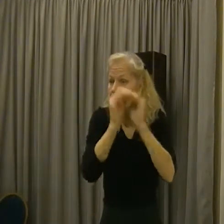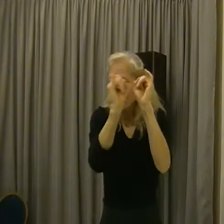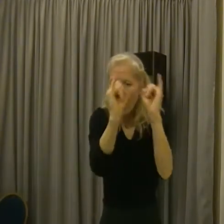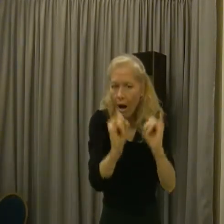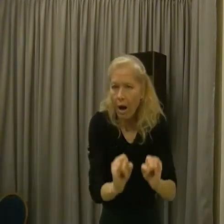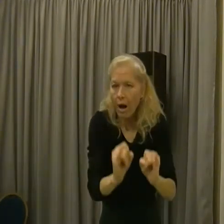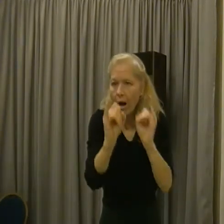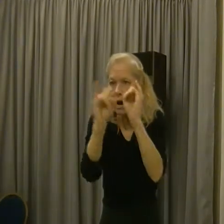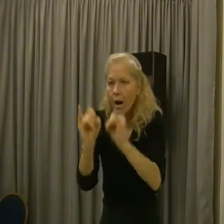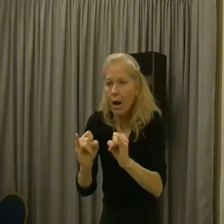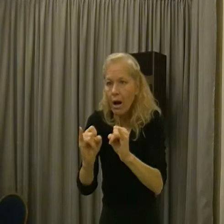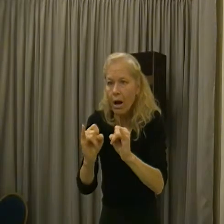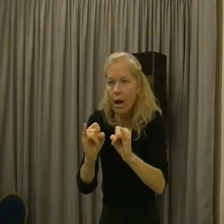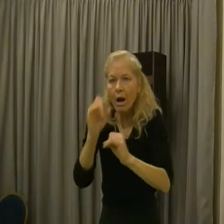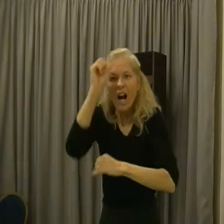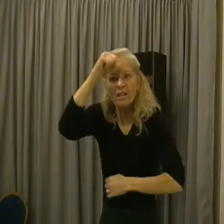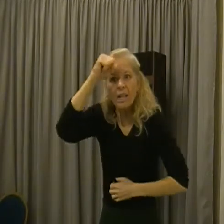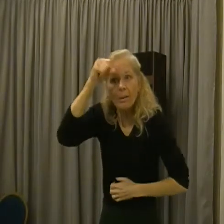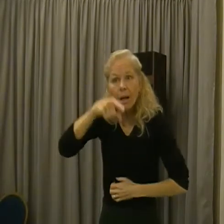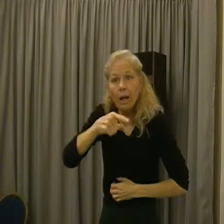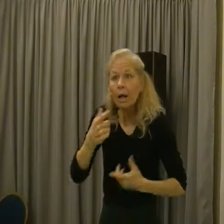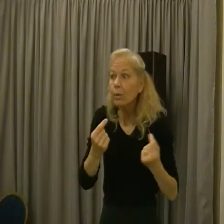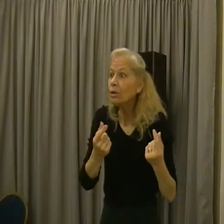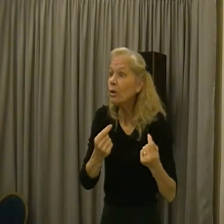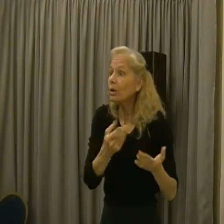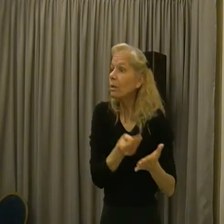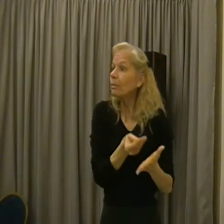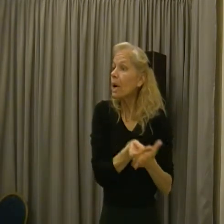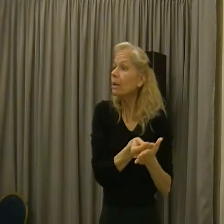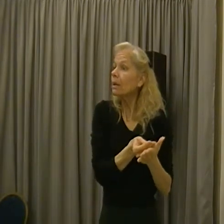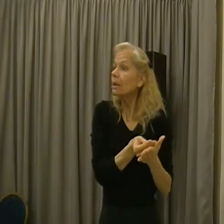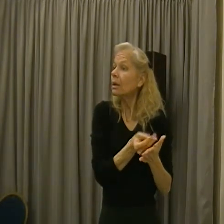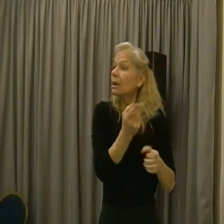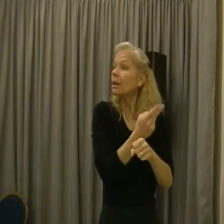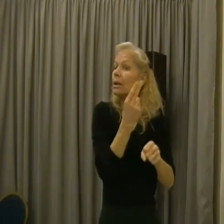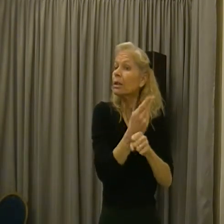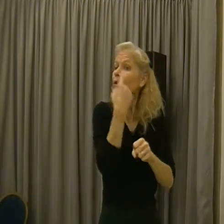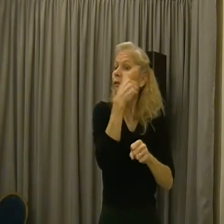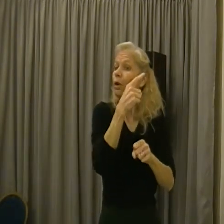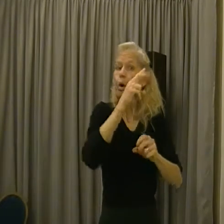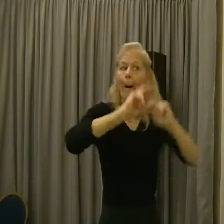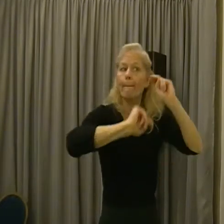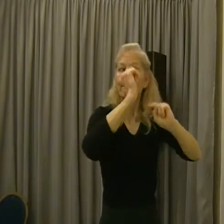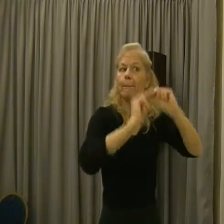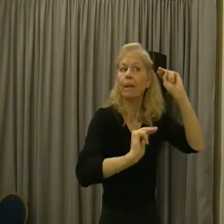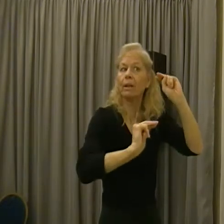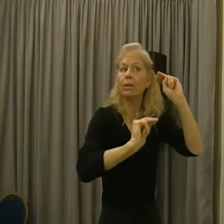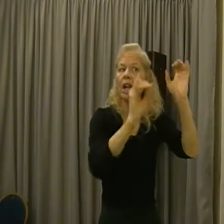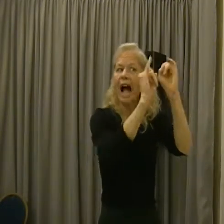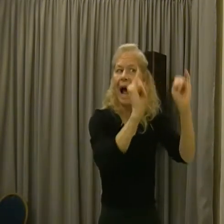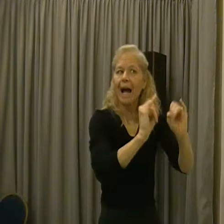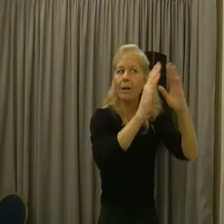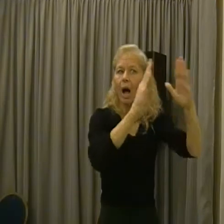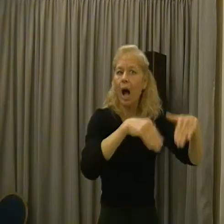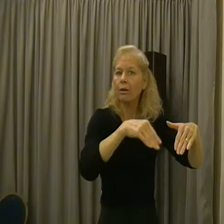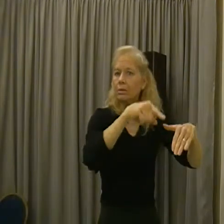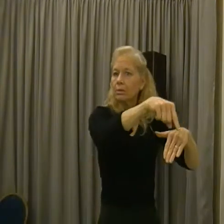wealth. And I'm going to do this for this wife and this for that. And now he's using it what? For his own glory. For what he thinks is